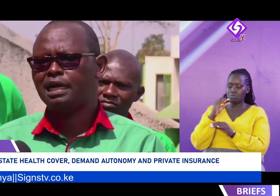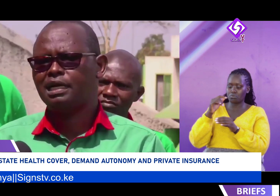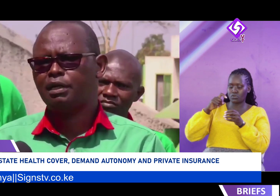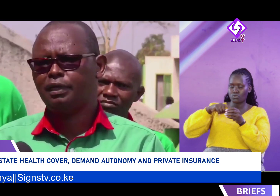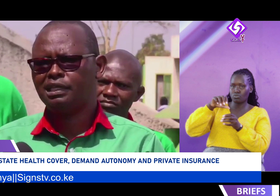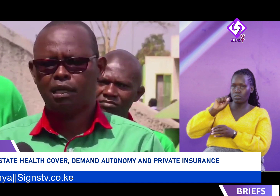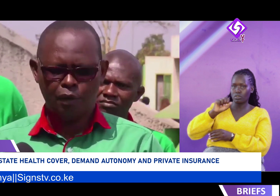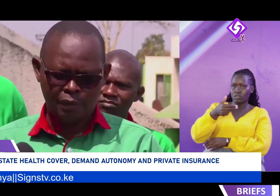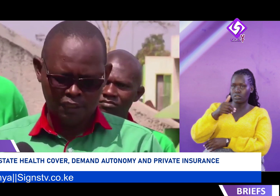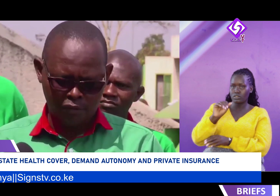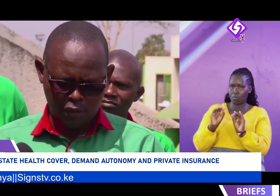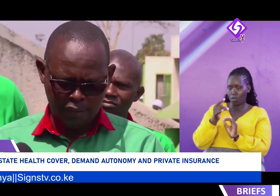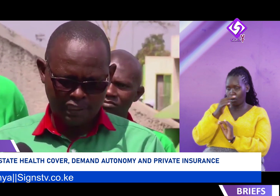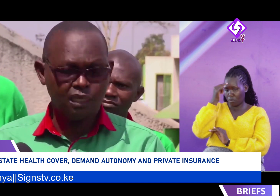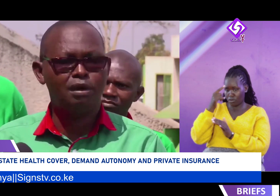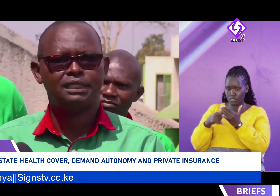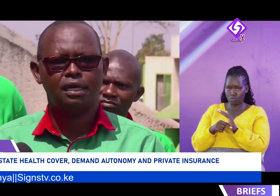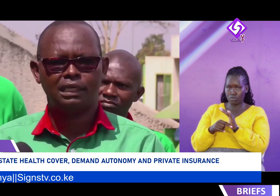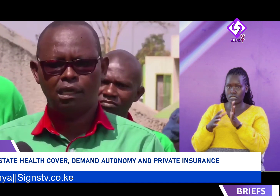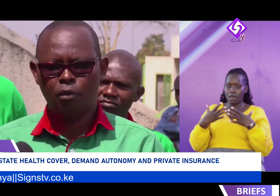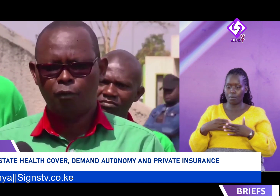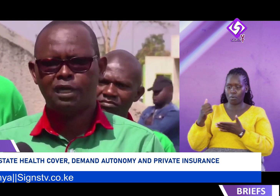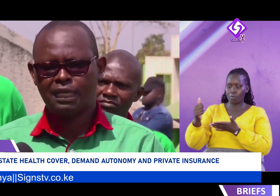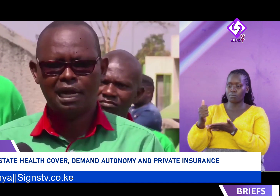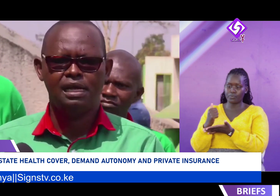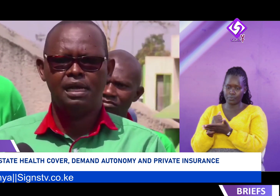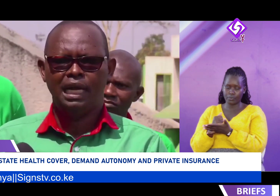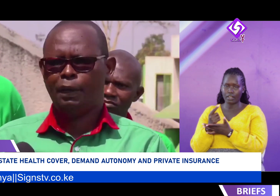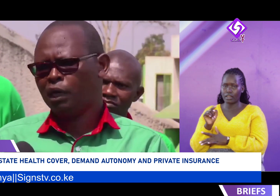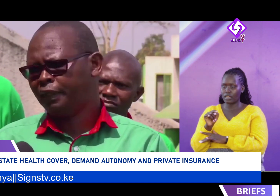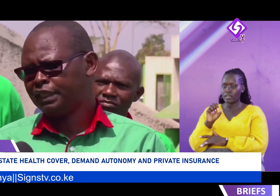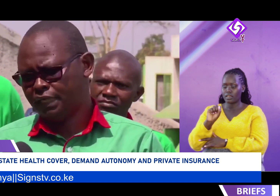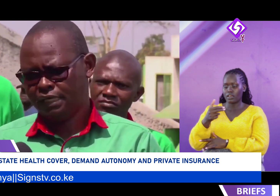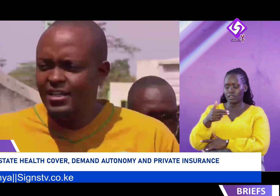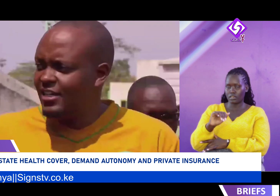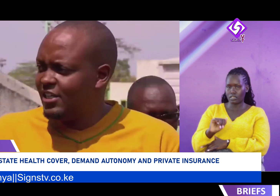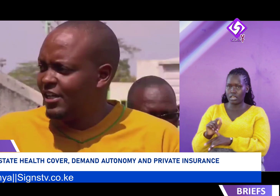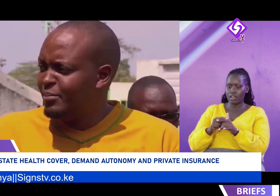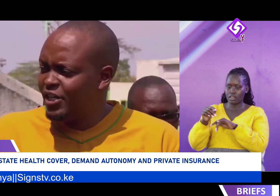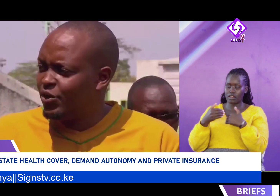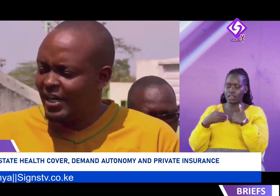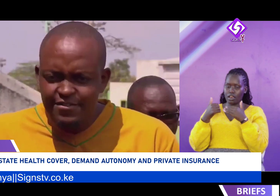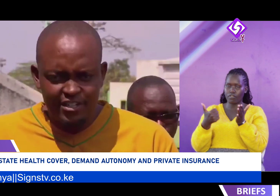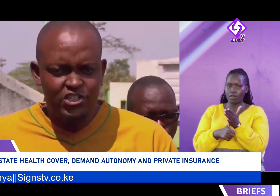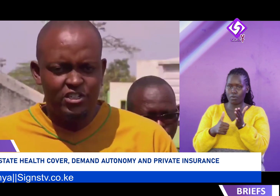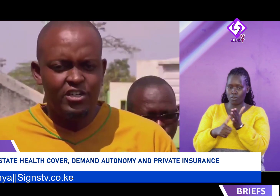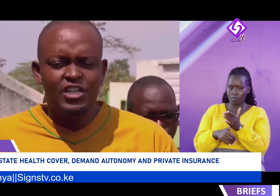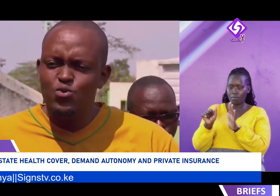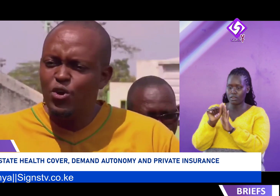majirani na watu wengi sana ambao wamesajiliwa katika huo mfumo wa SHA na bado wanapata shida. Hii agenda ya medical coverage ikuwe